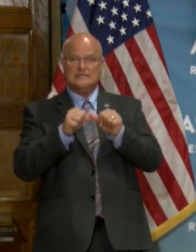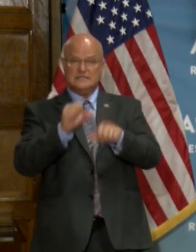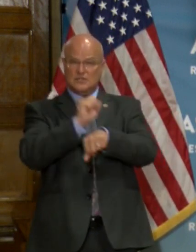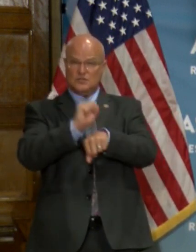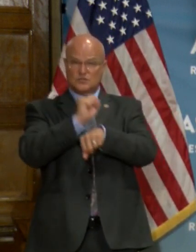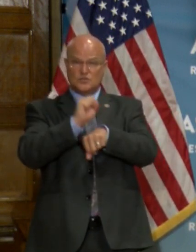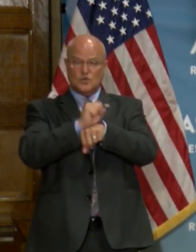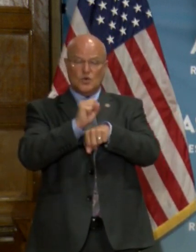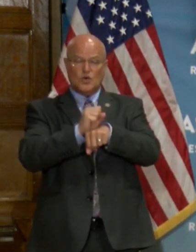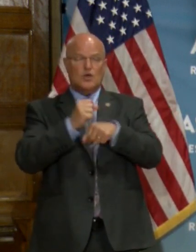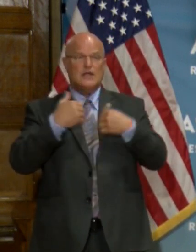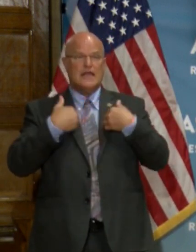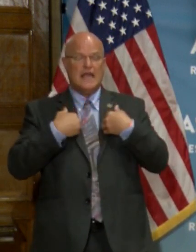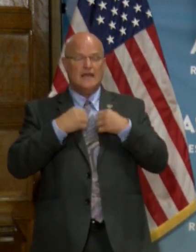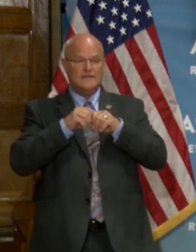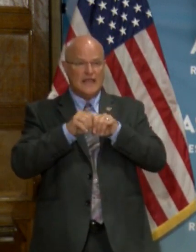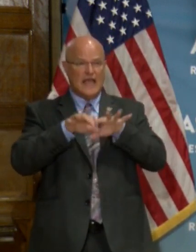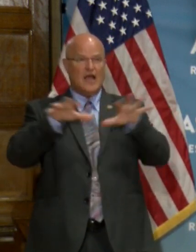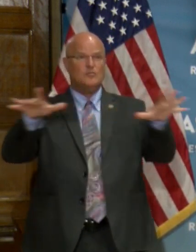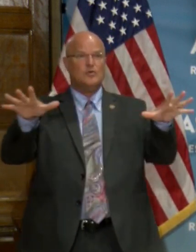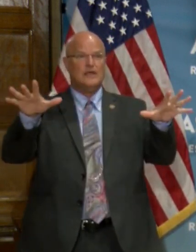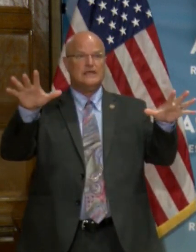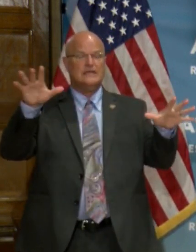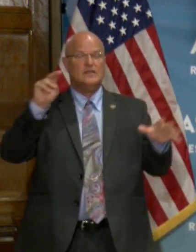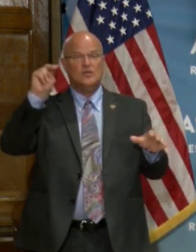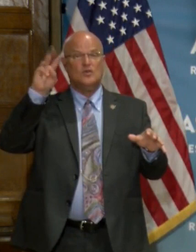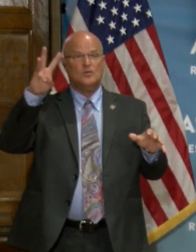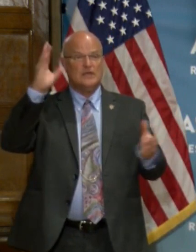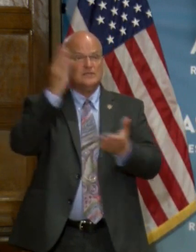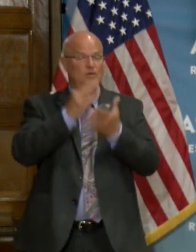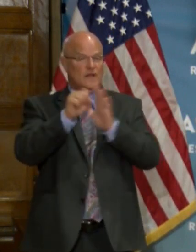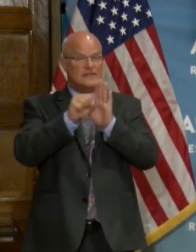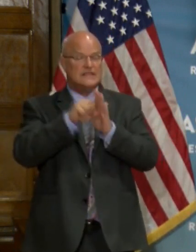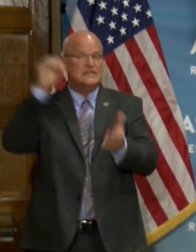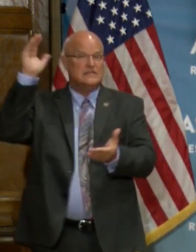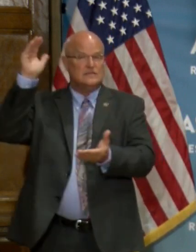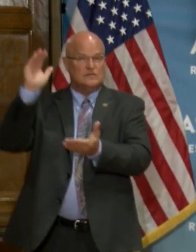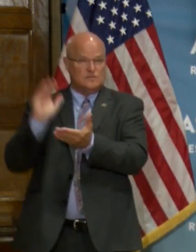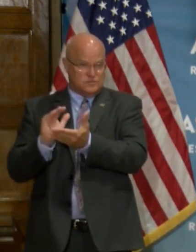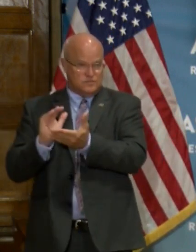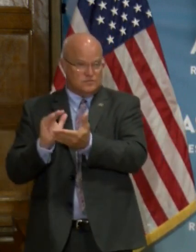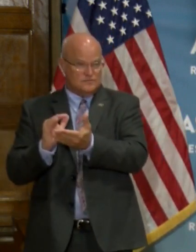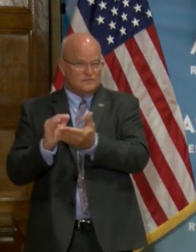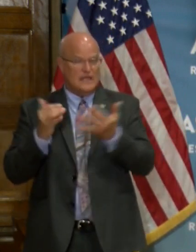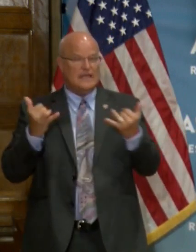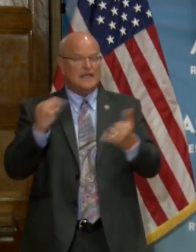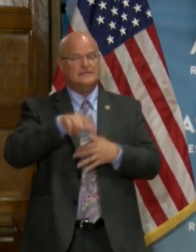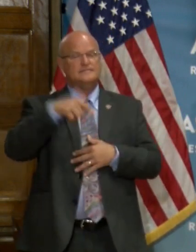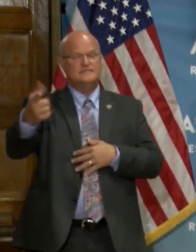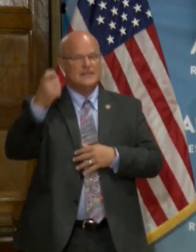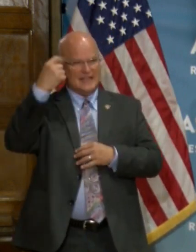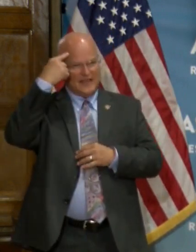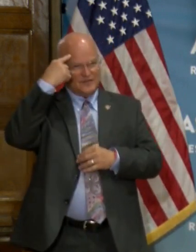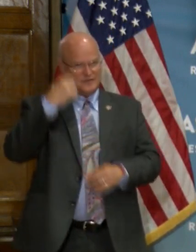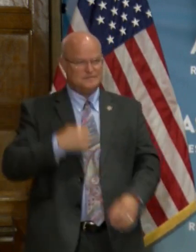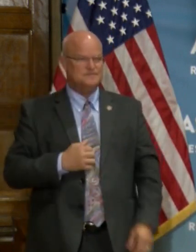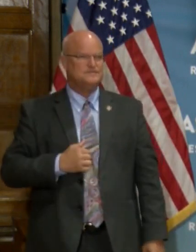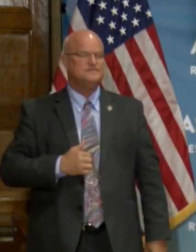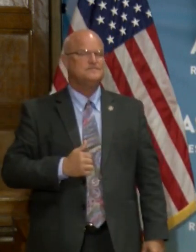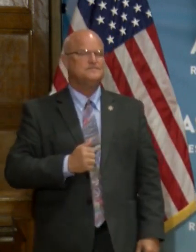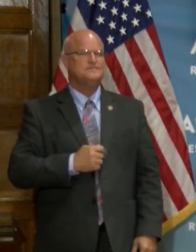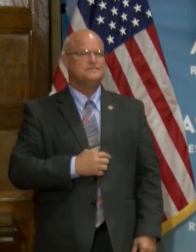work to bring the outbreak in the northwest part of the state under control. With that, I'll turn it back over to the governor.